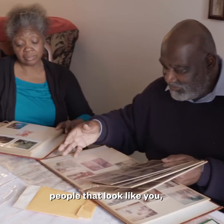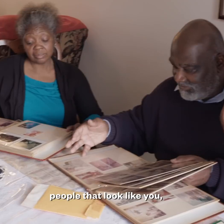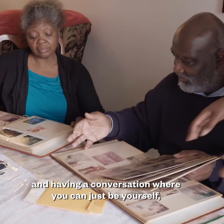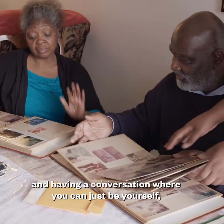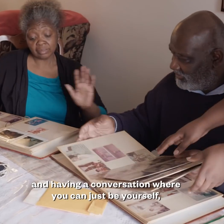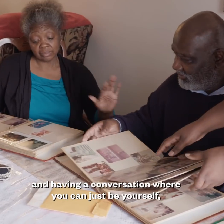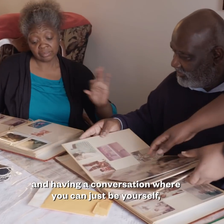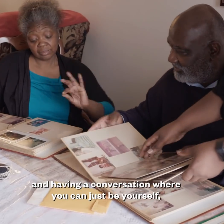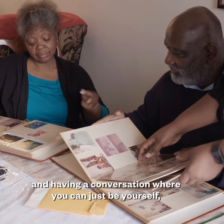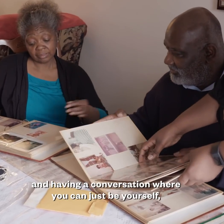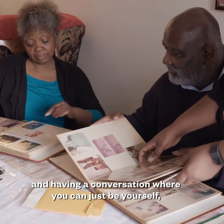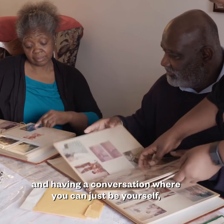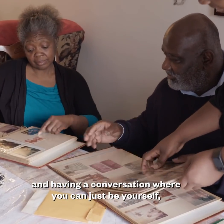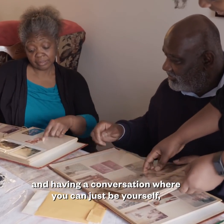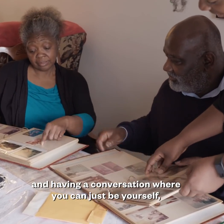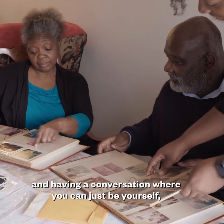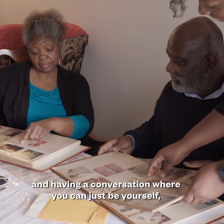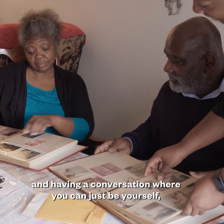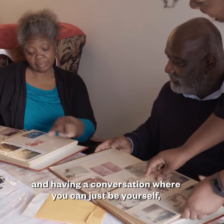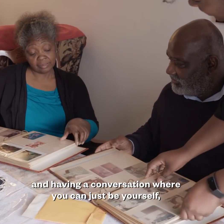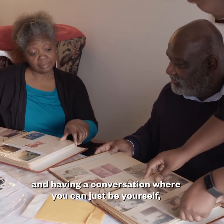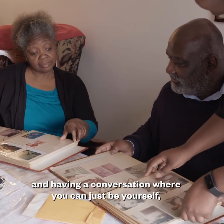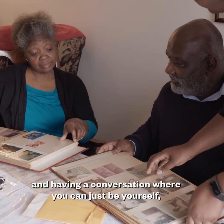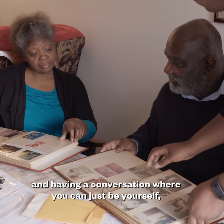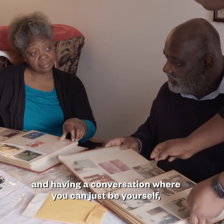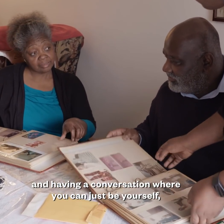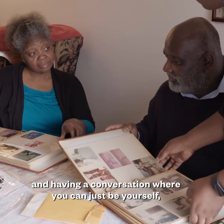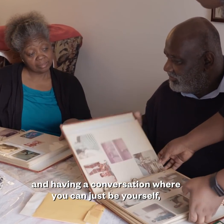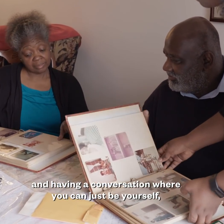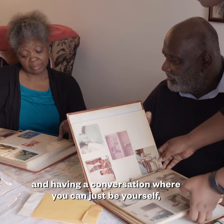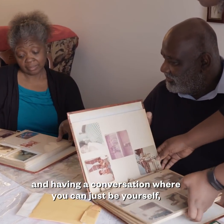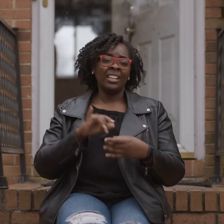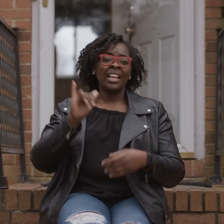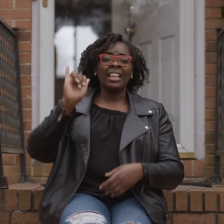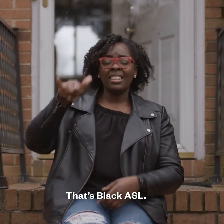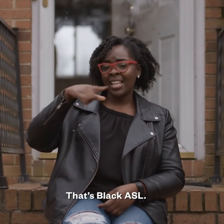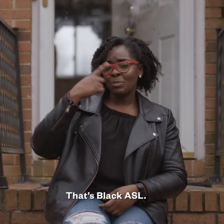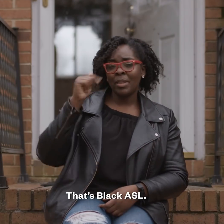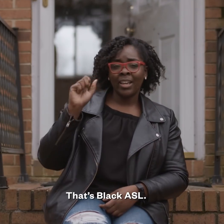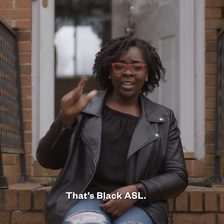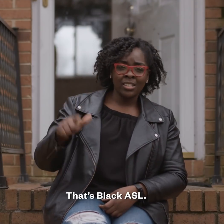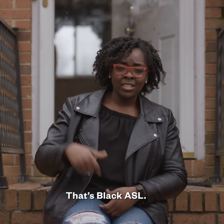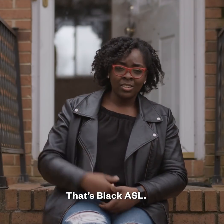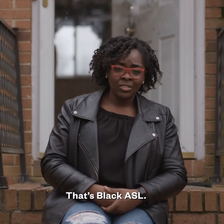and having a conversation where you can just be yourself, that's black ASL.